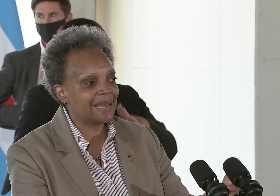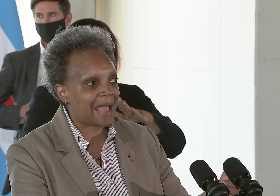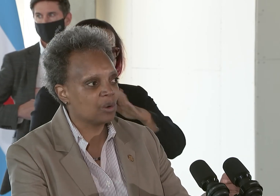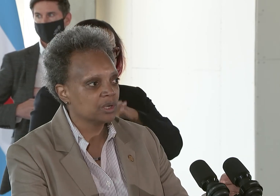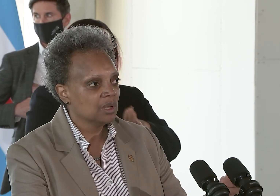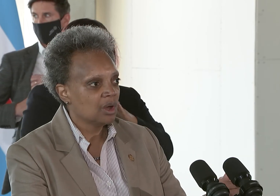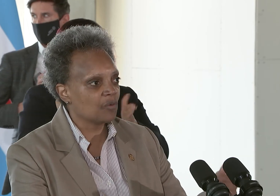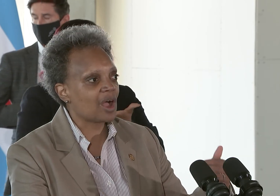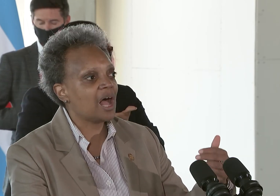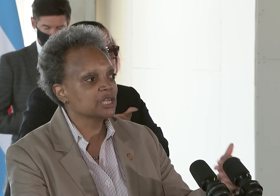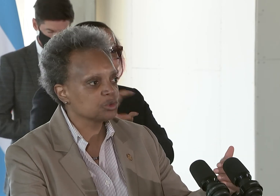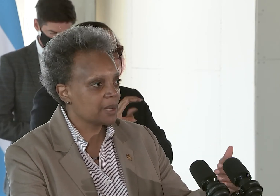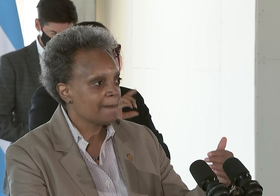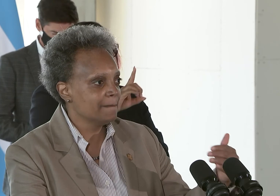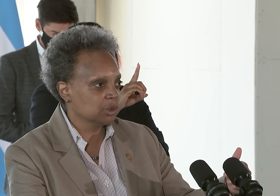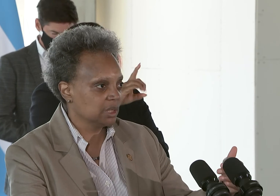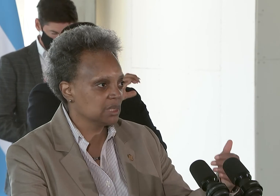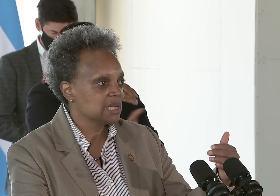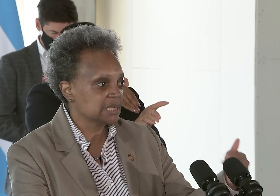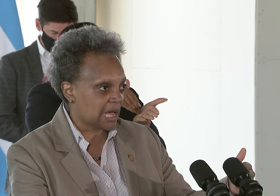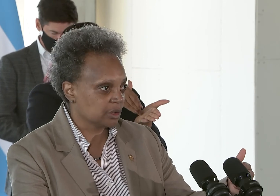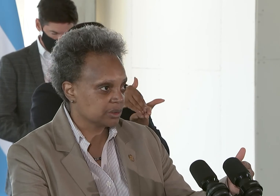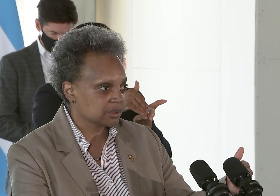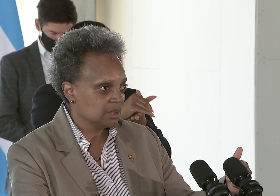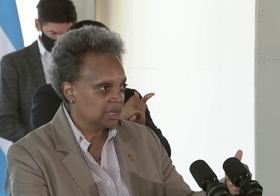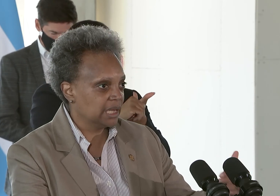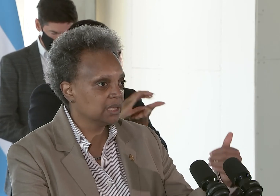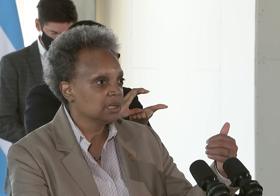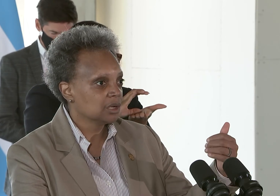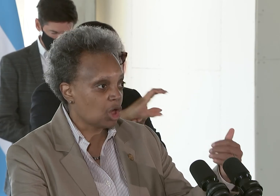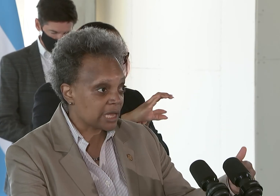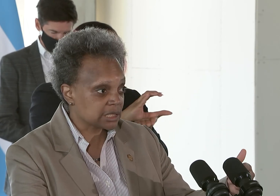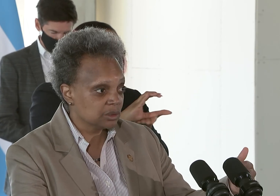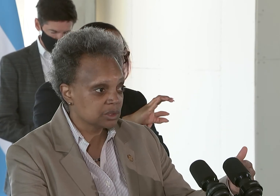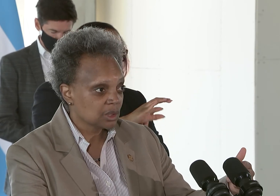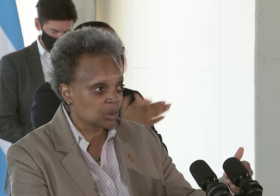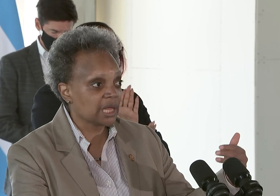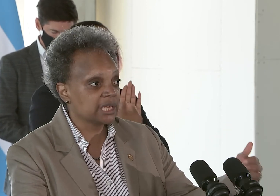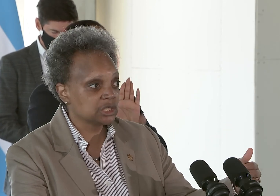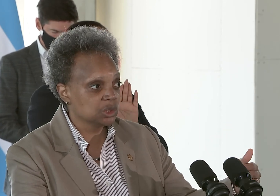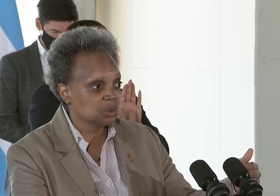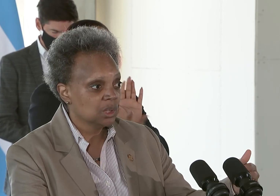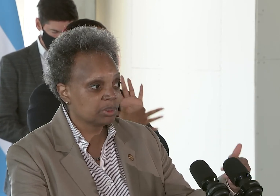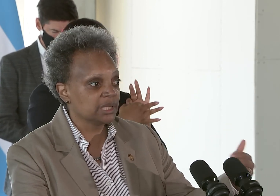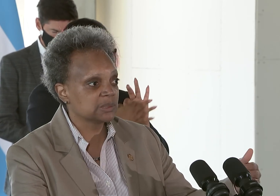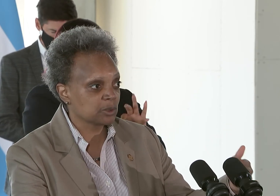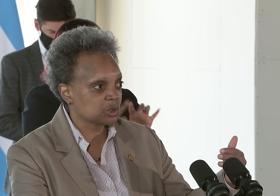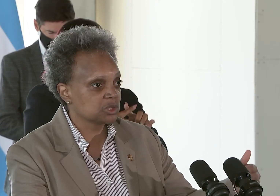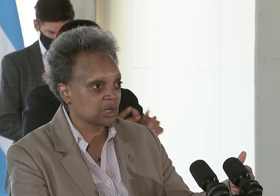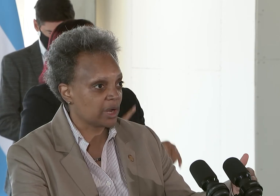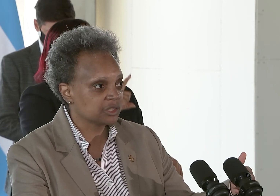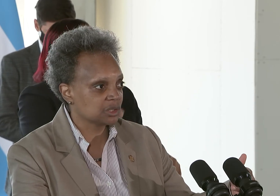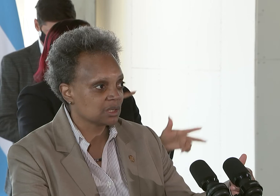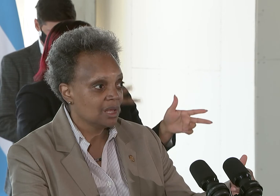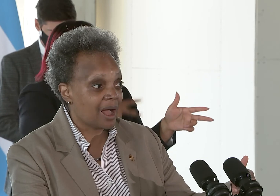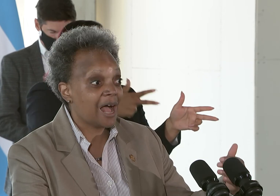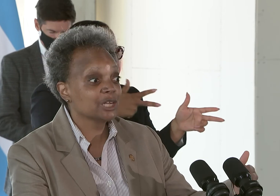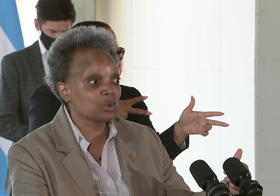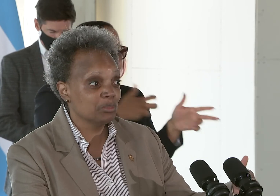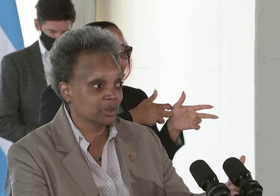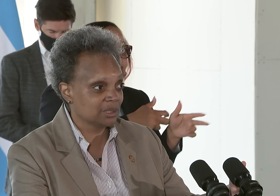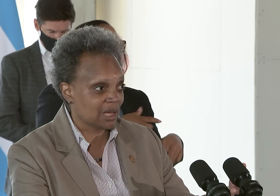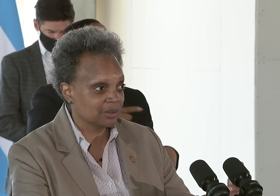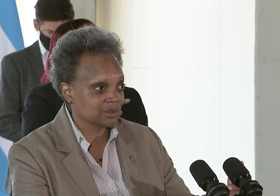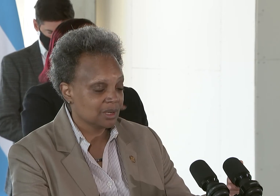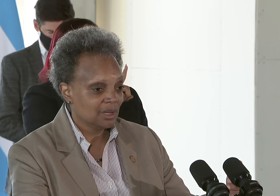had paid out over $100 million in lawsuits related to police pursuits and crashes.